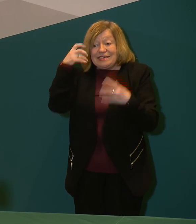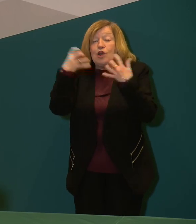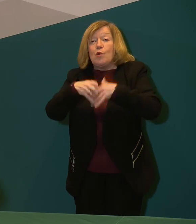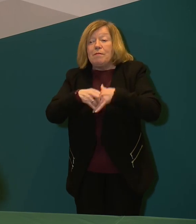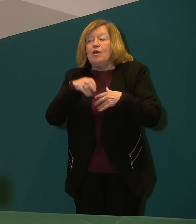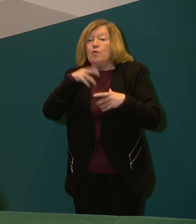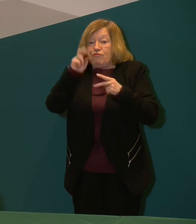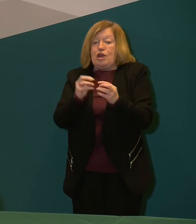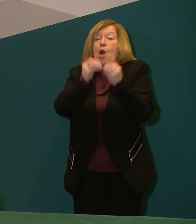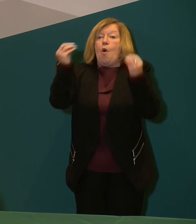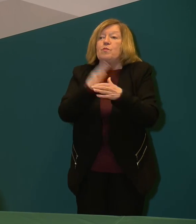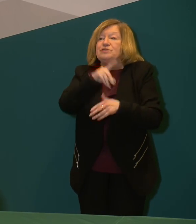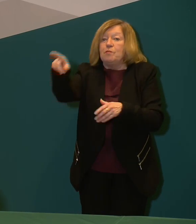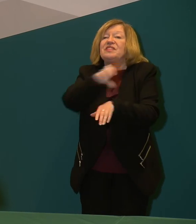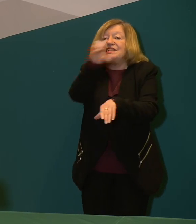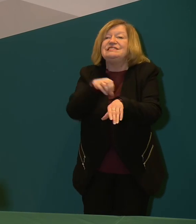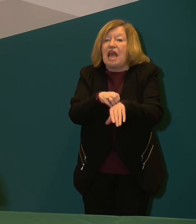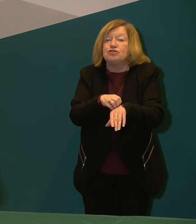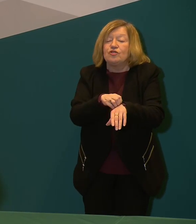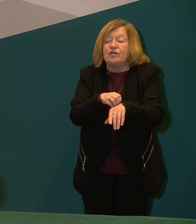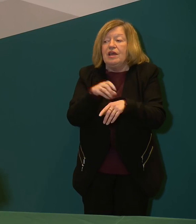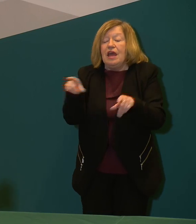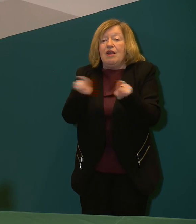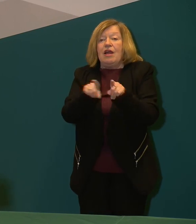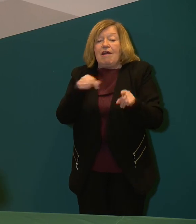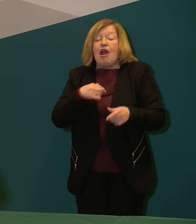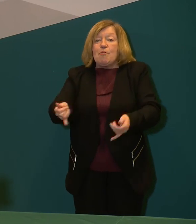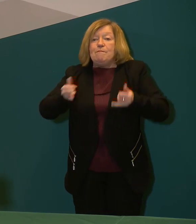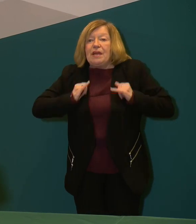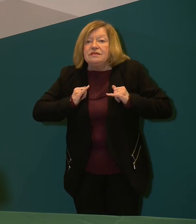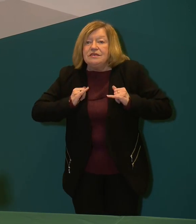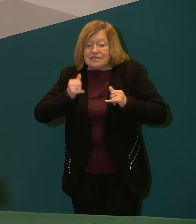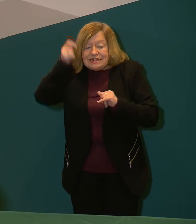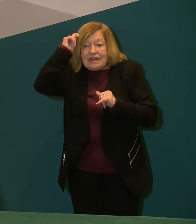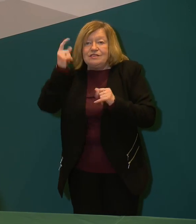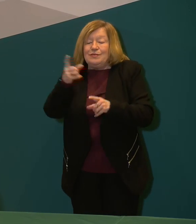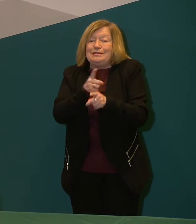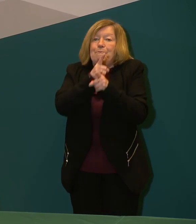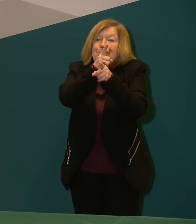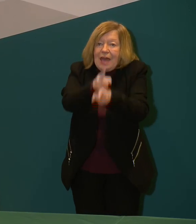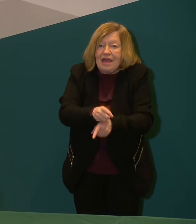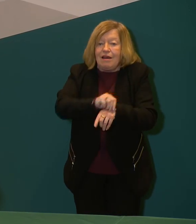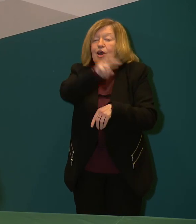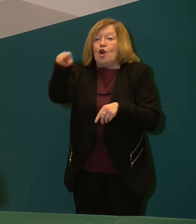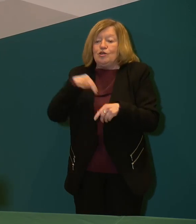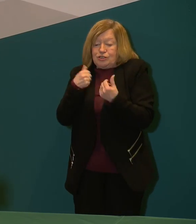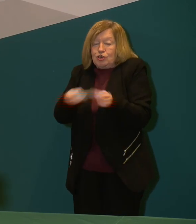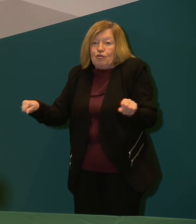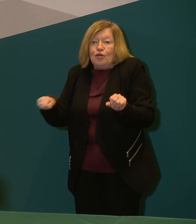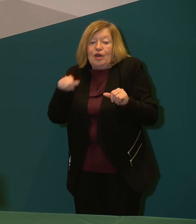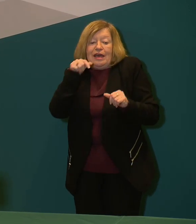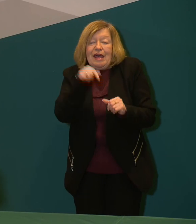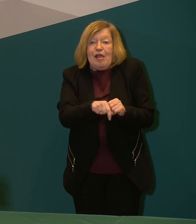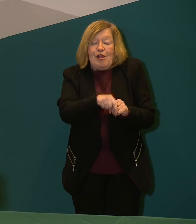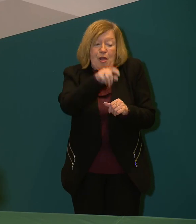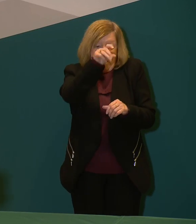will be reopening some of these centres, and also our ability to test will depend to a great deal on us securing the reagent to allow